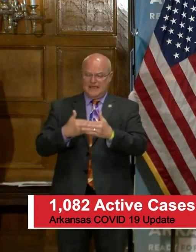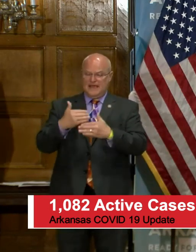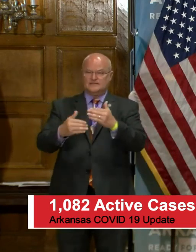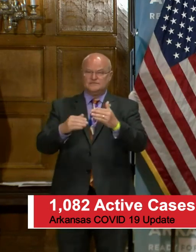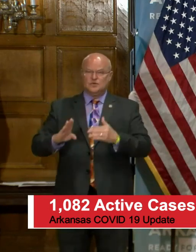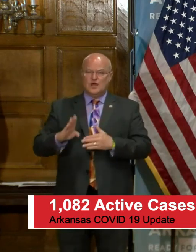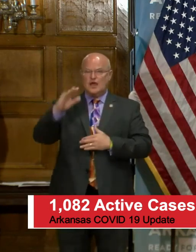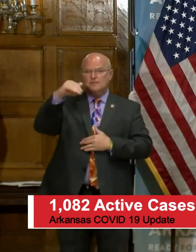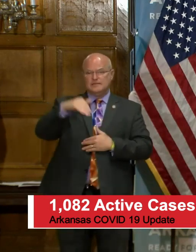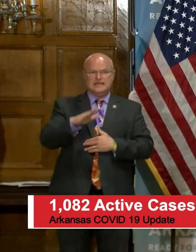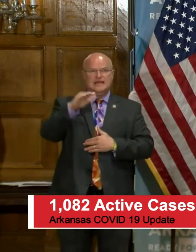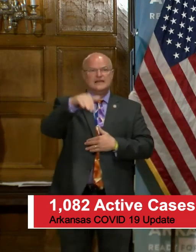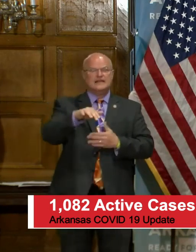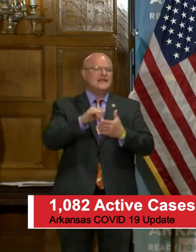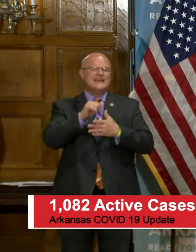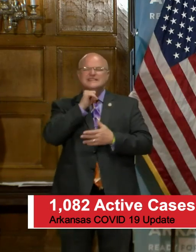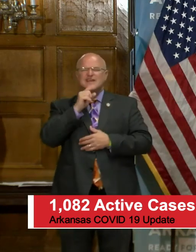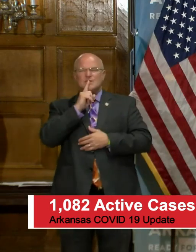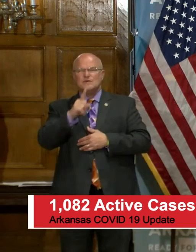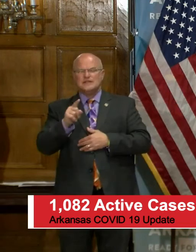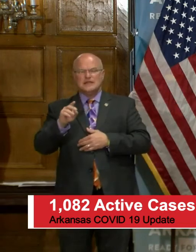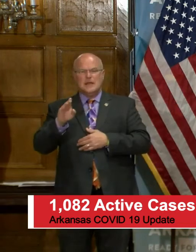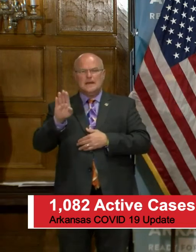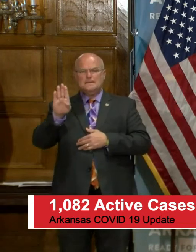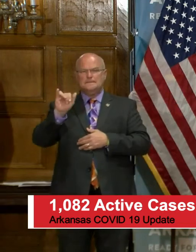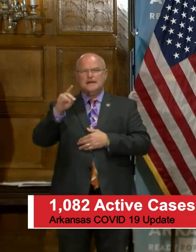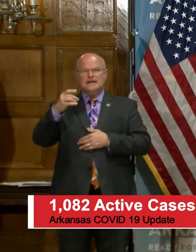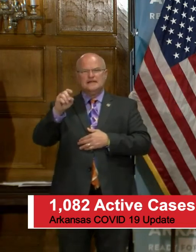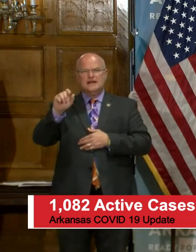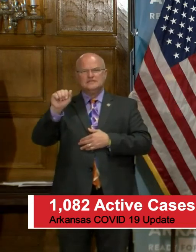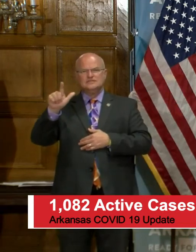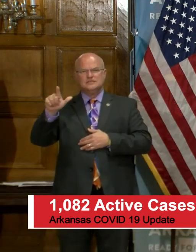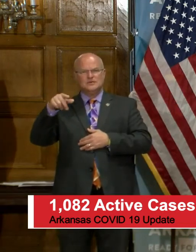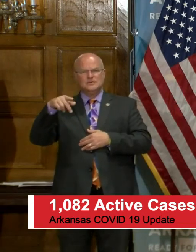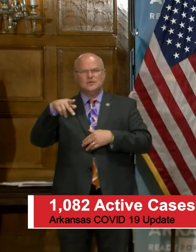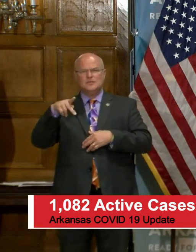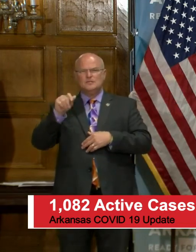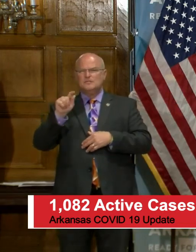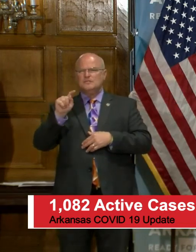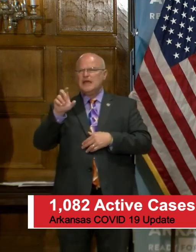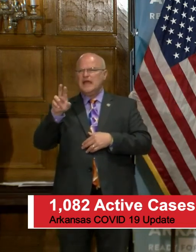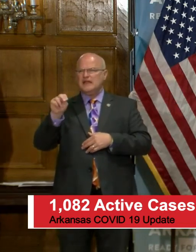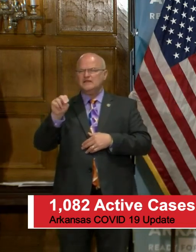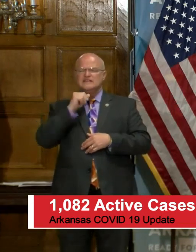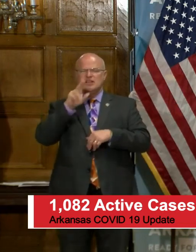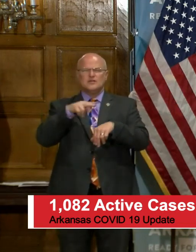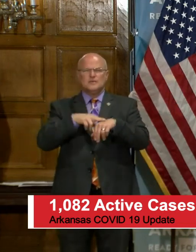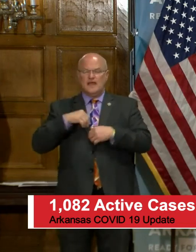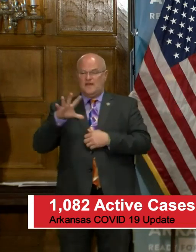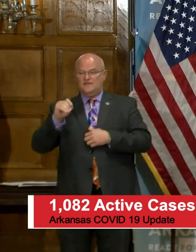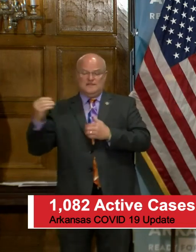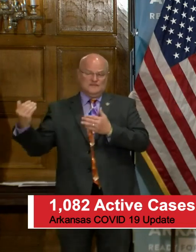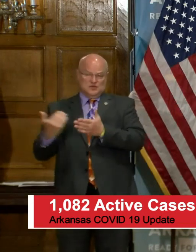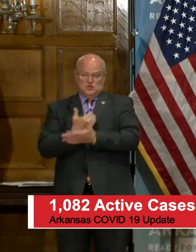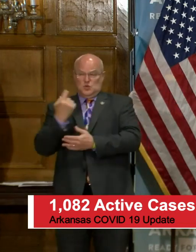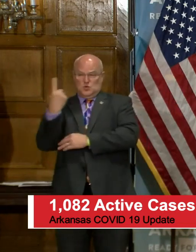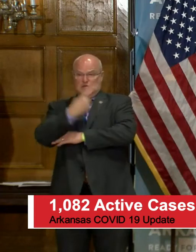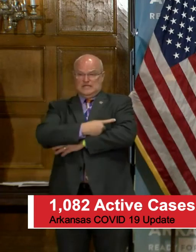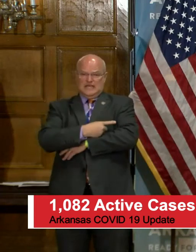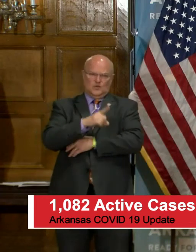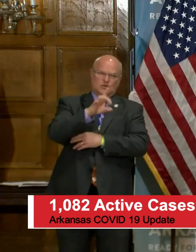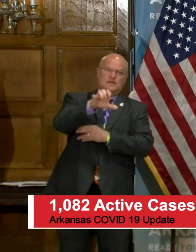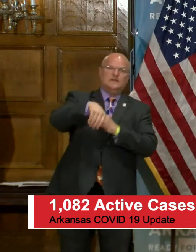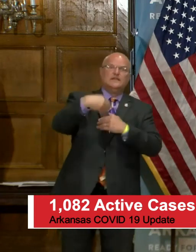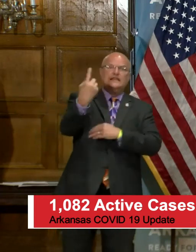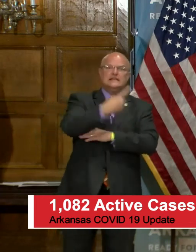of going up and down, that's not really a biological pattern. It's not usual that you'd have 50 new infections one day and